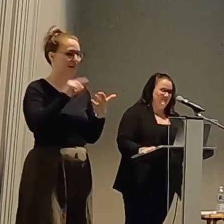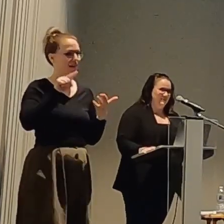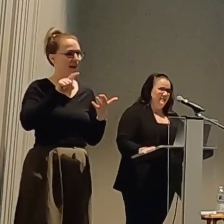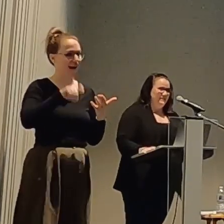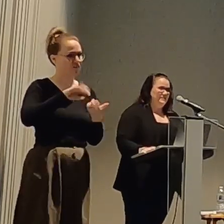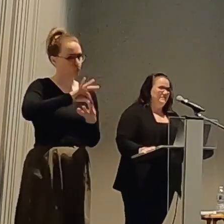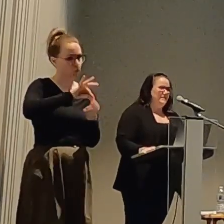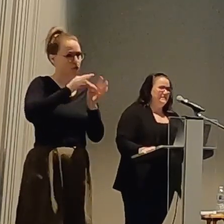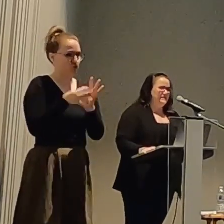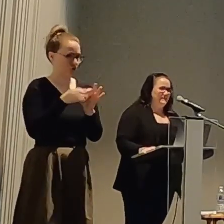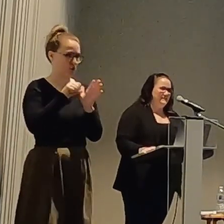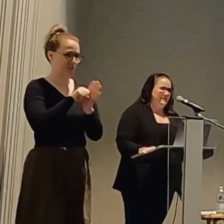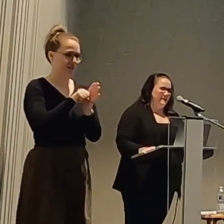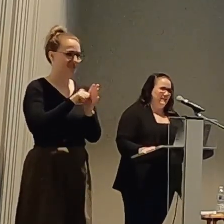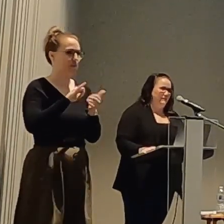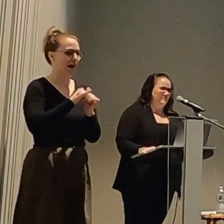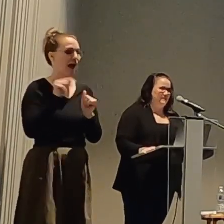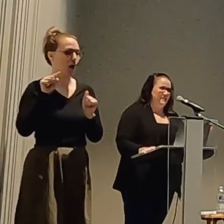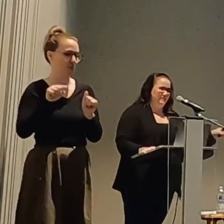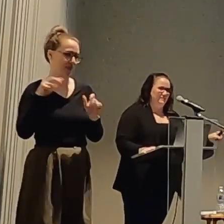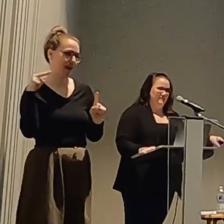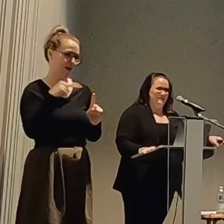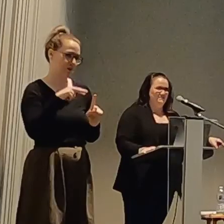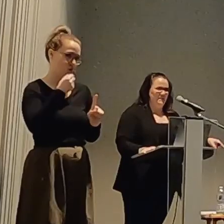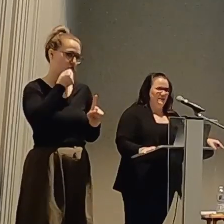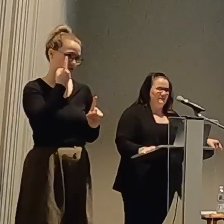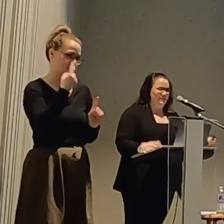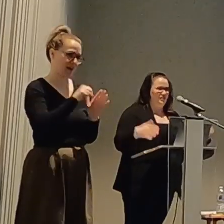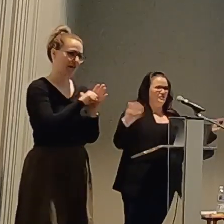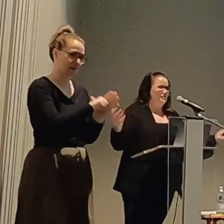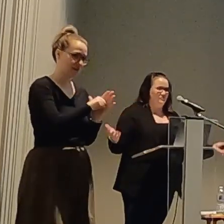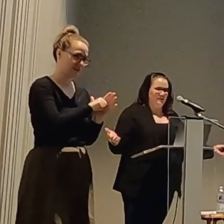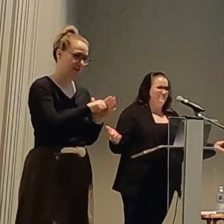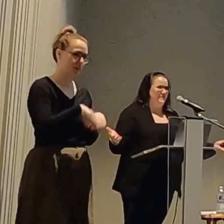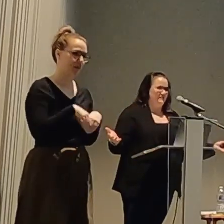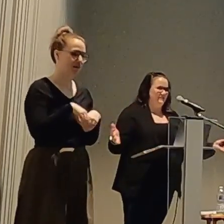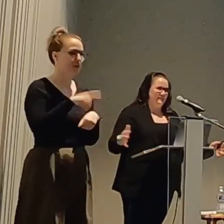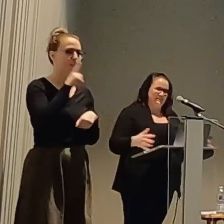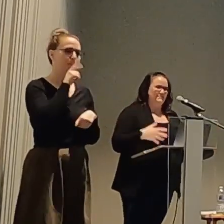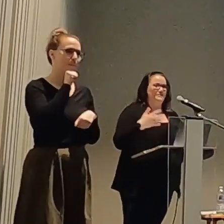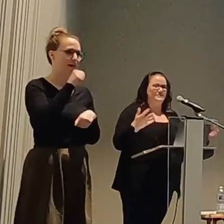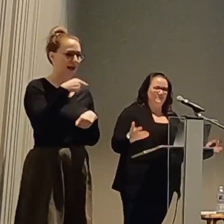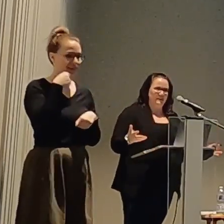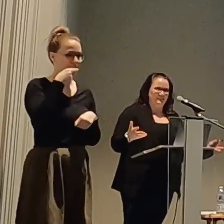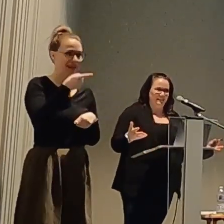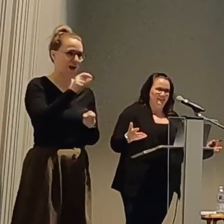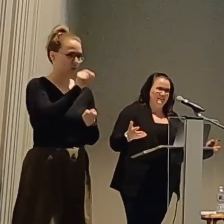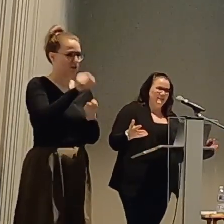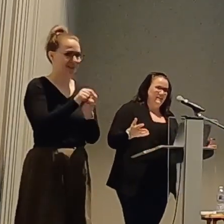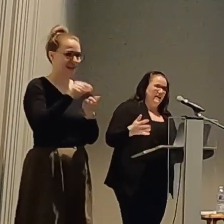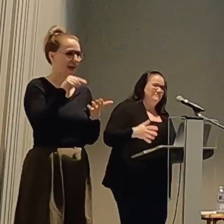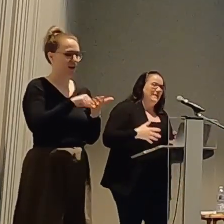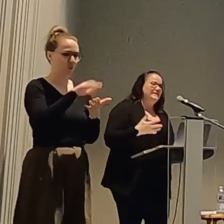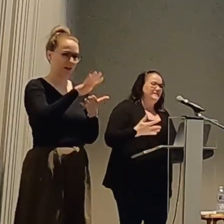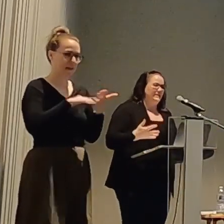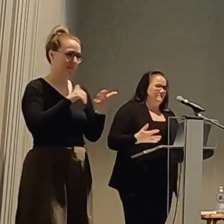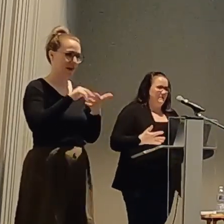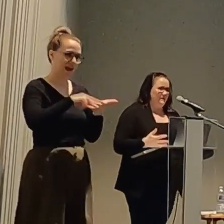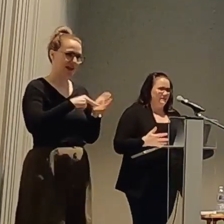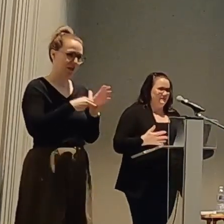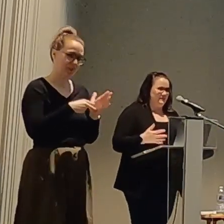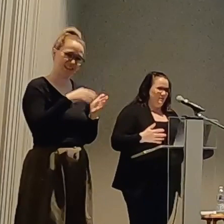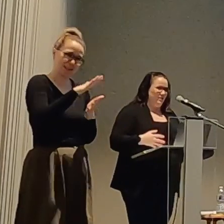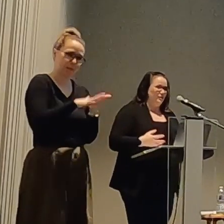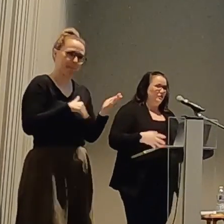understand them. So he basically said, if I'm going to tell you what this means, I should have just written about it as opposed to painting it. I painted